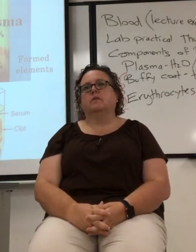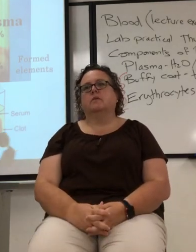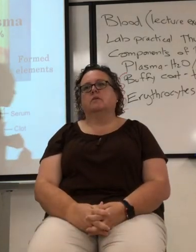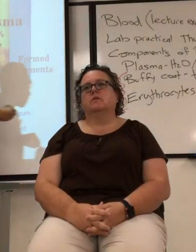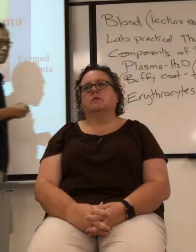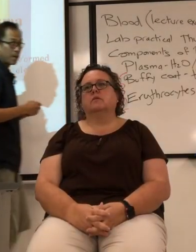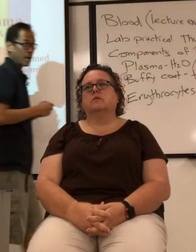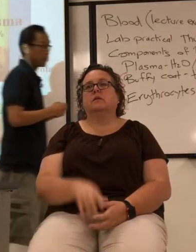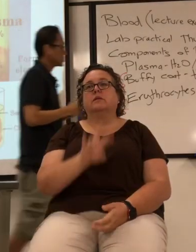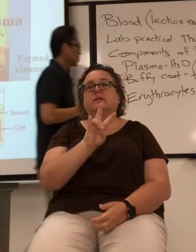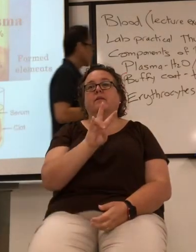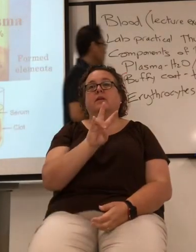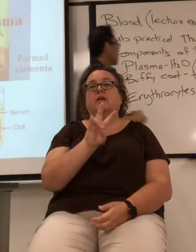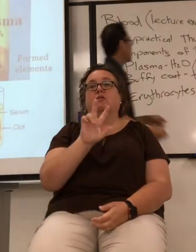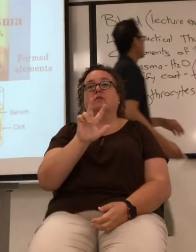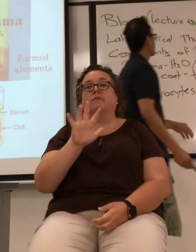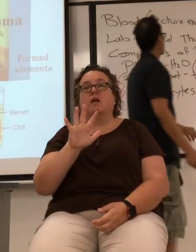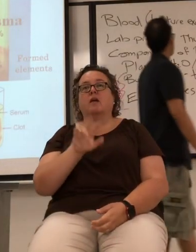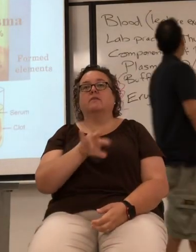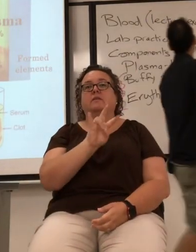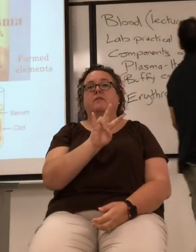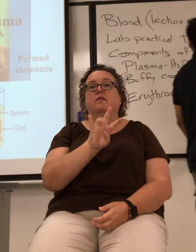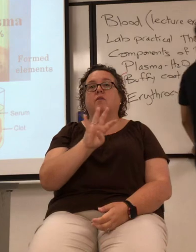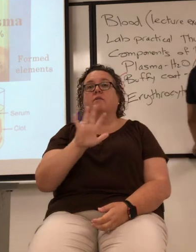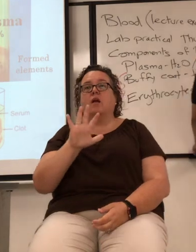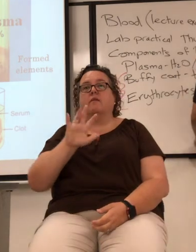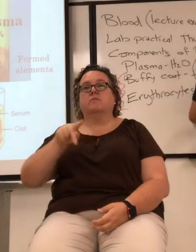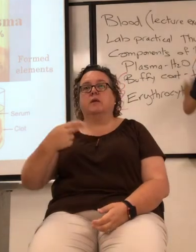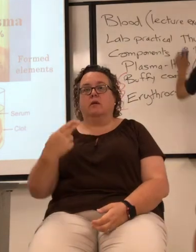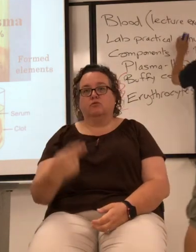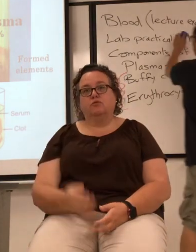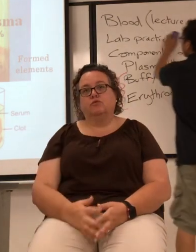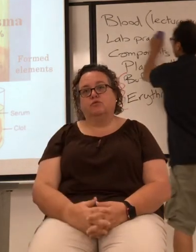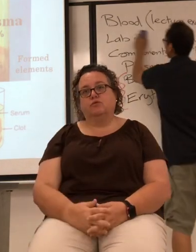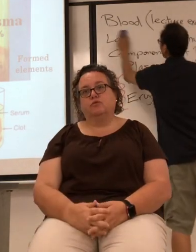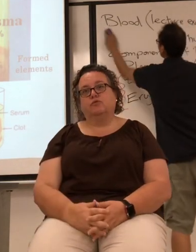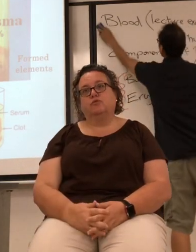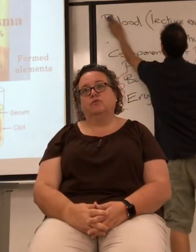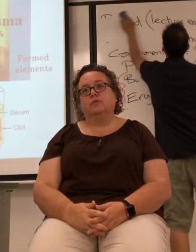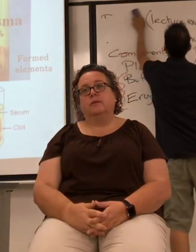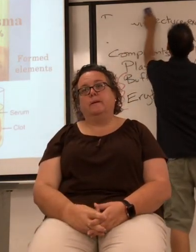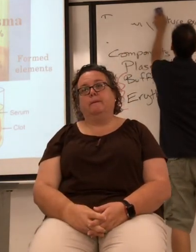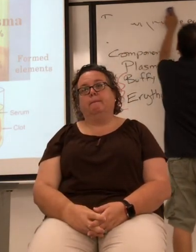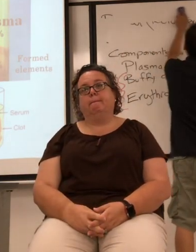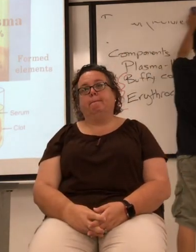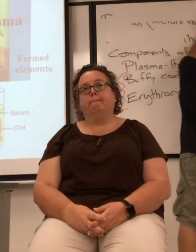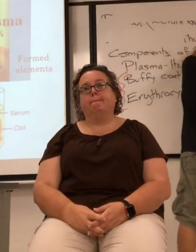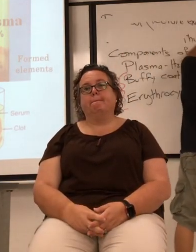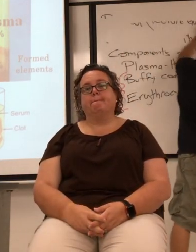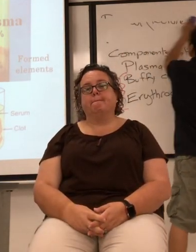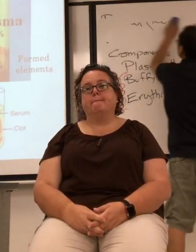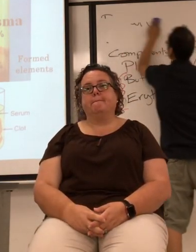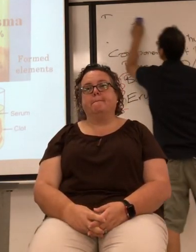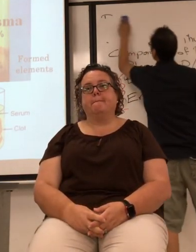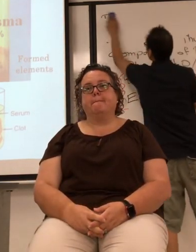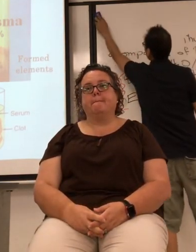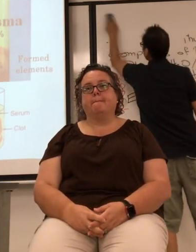7.35 to 7.45 pH.